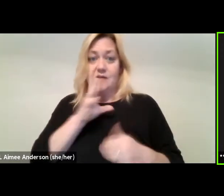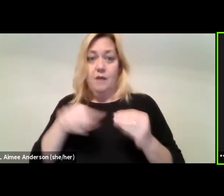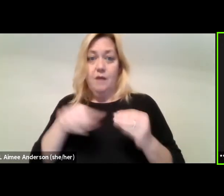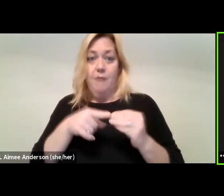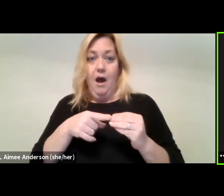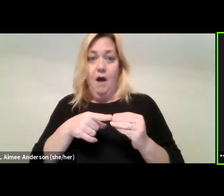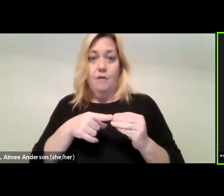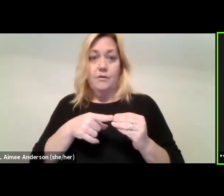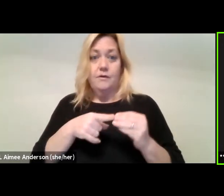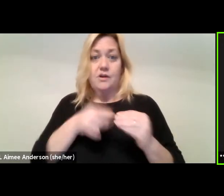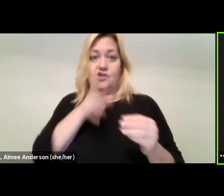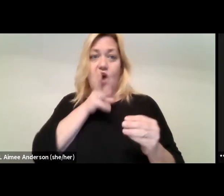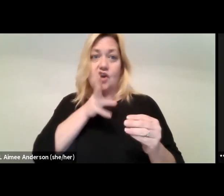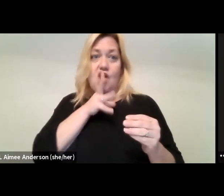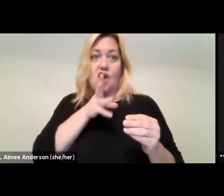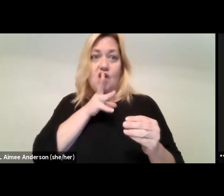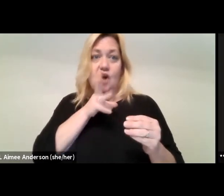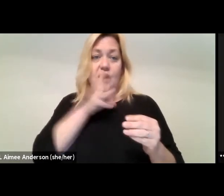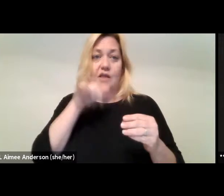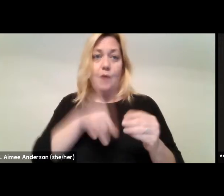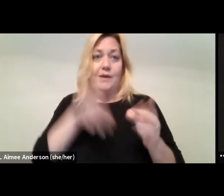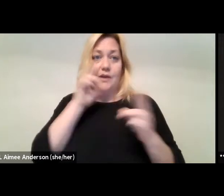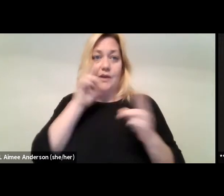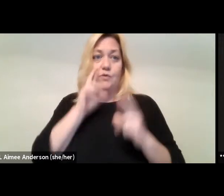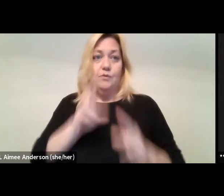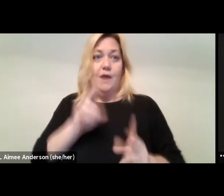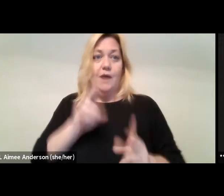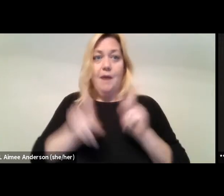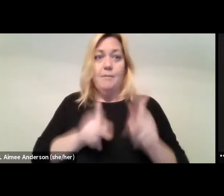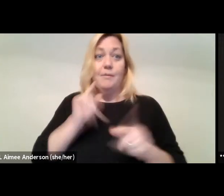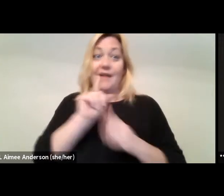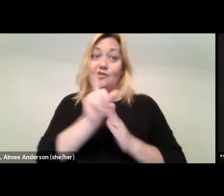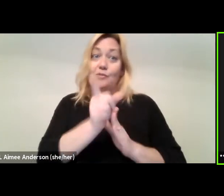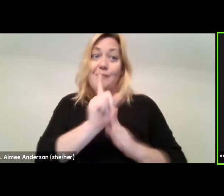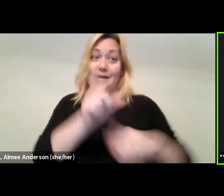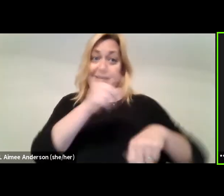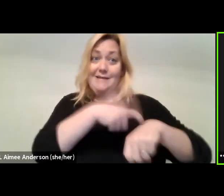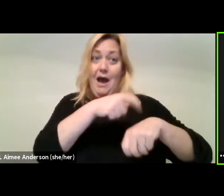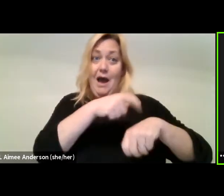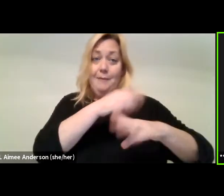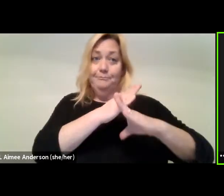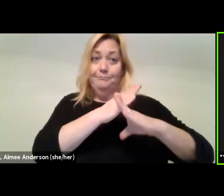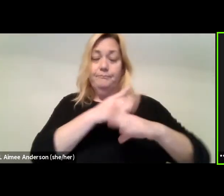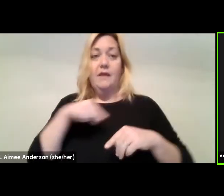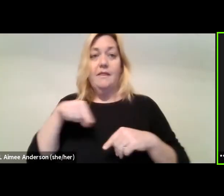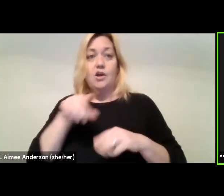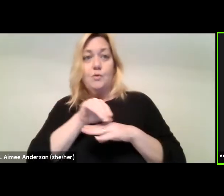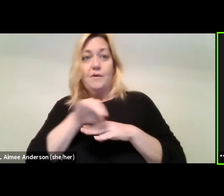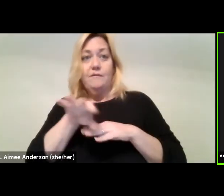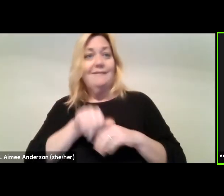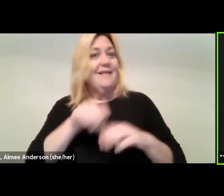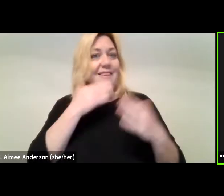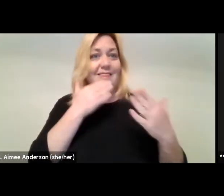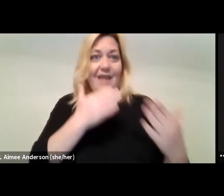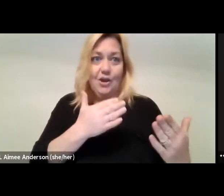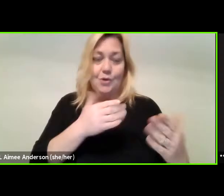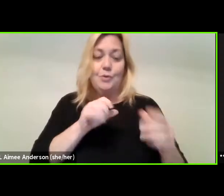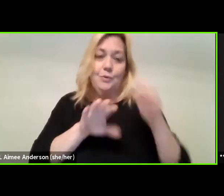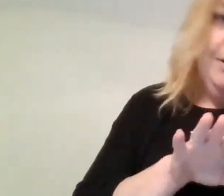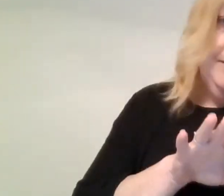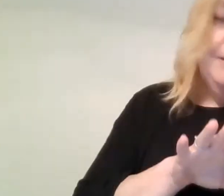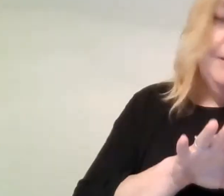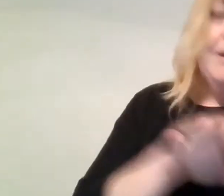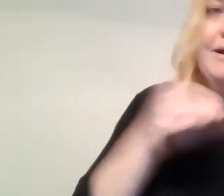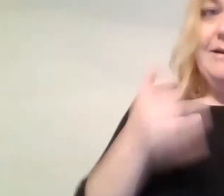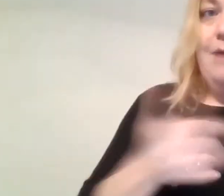that we have to respect each other and people that were just selective in doing that. Yep, thank you. We're now going to go to